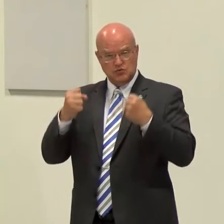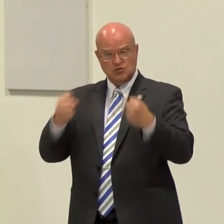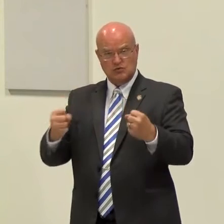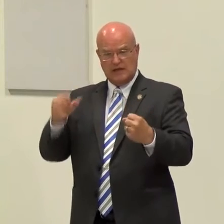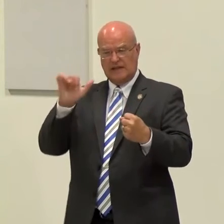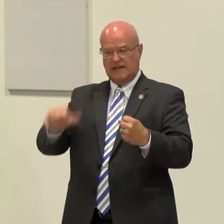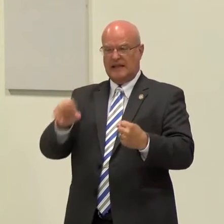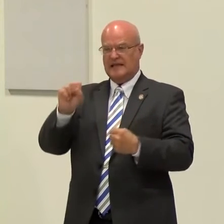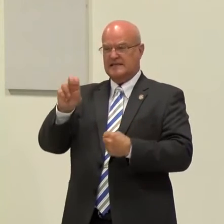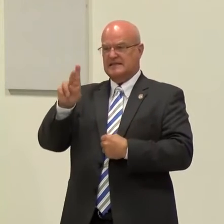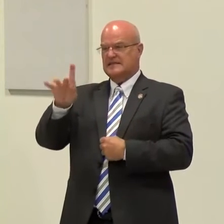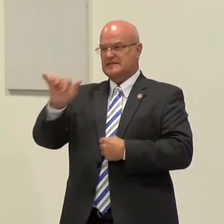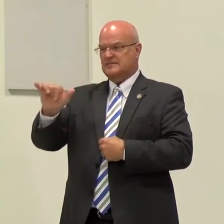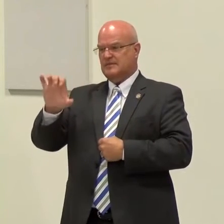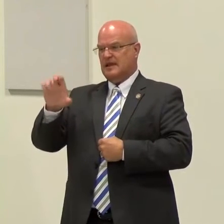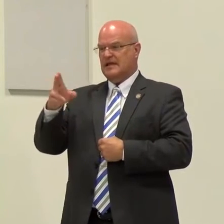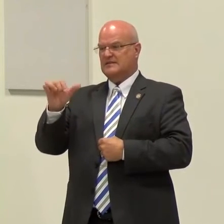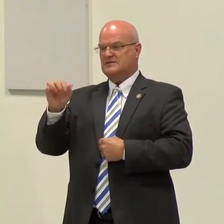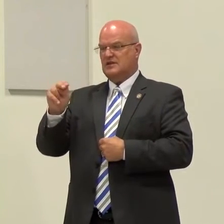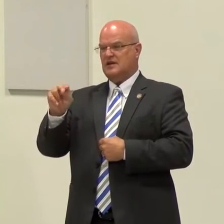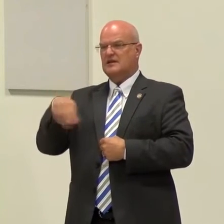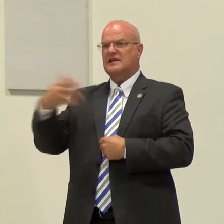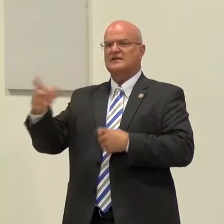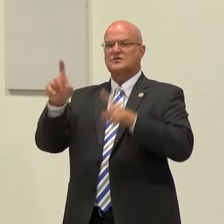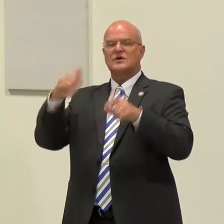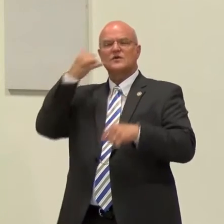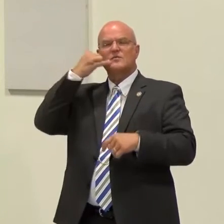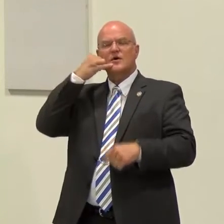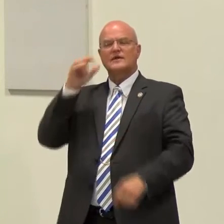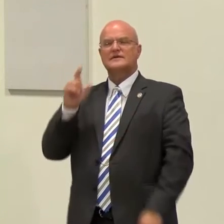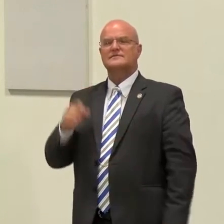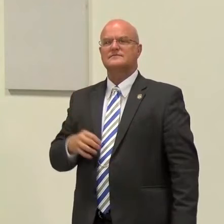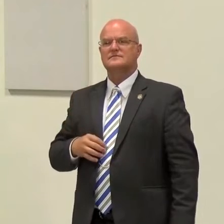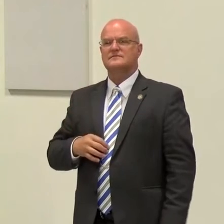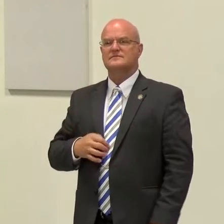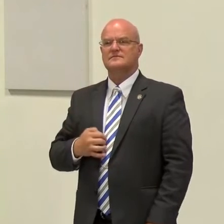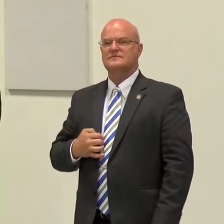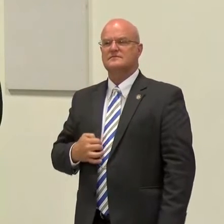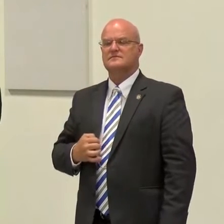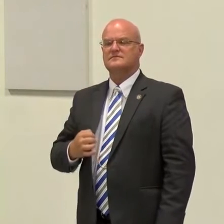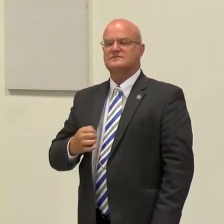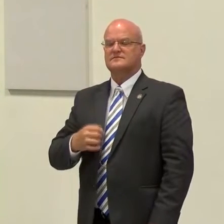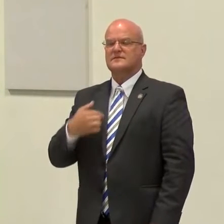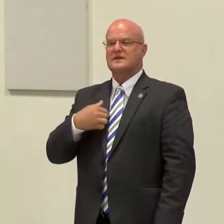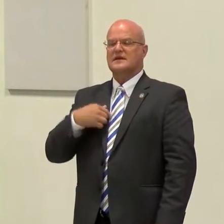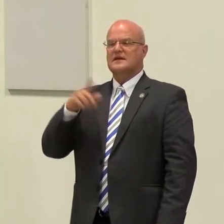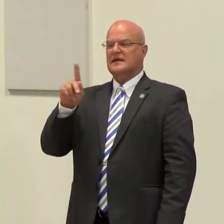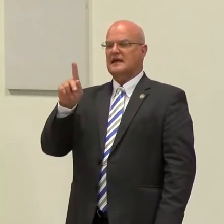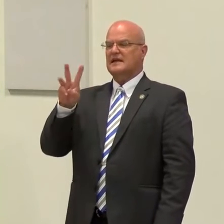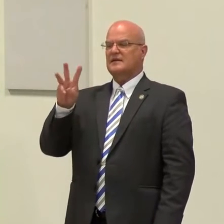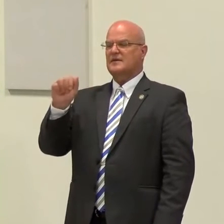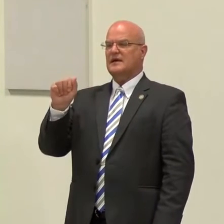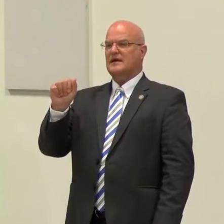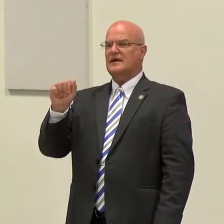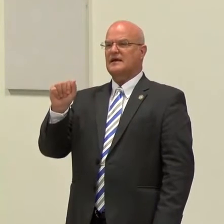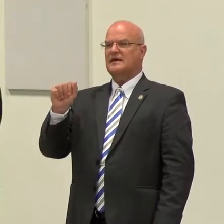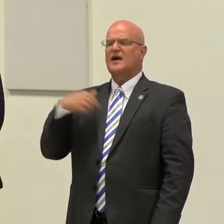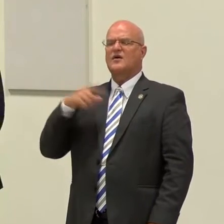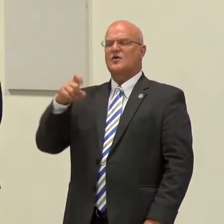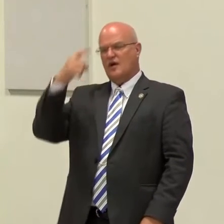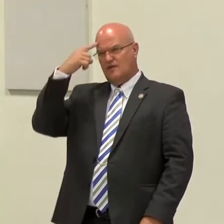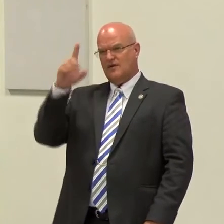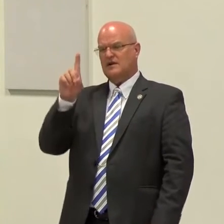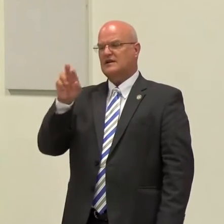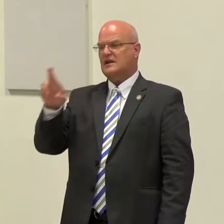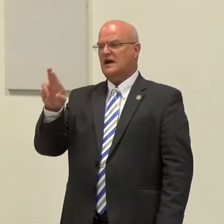strengthen that supply chain. Next question remotely. This is Chad Muir with KNWA News. Thanks for taking our question. I had a couple questions